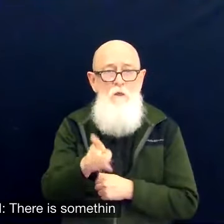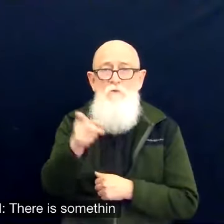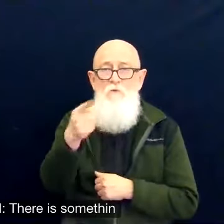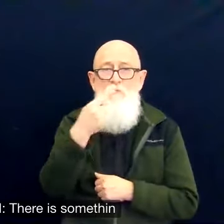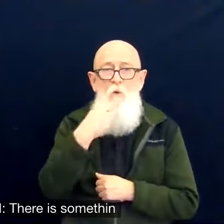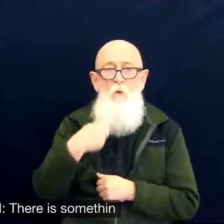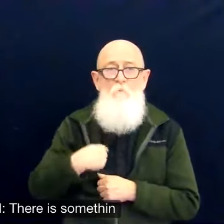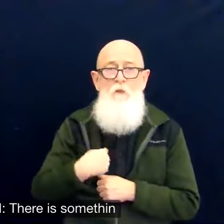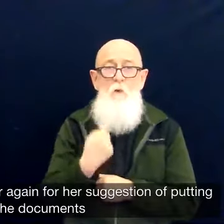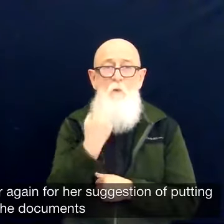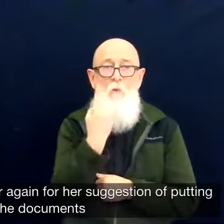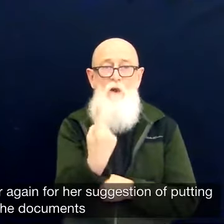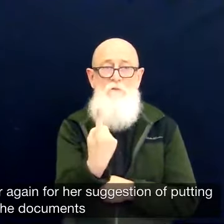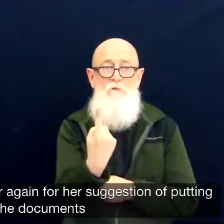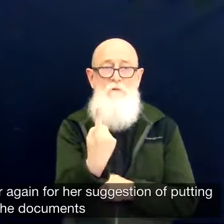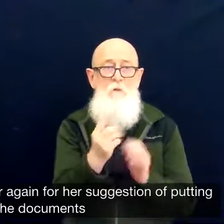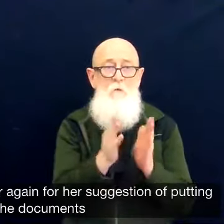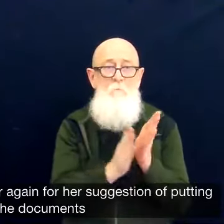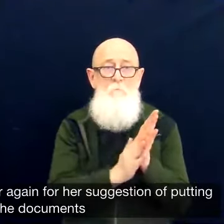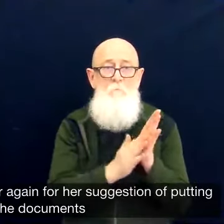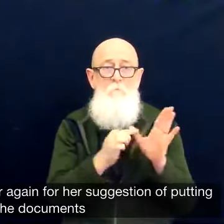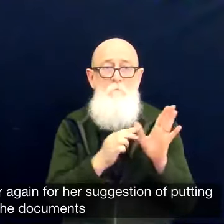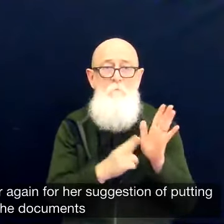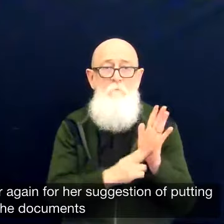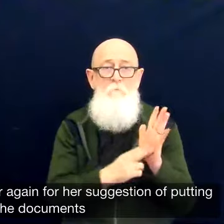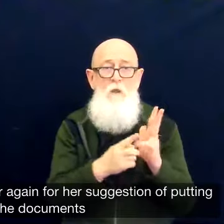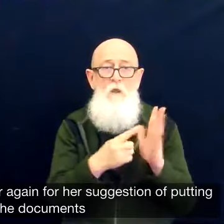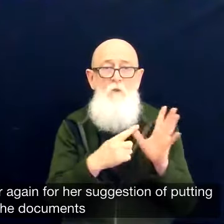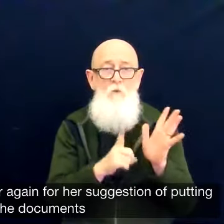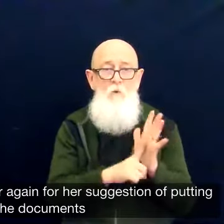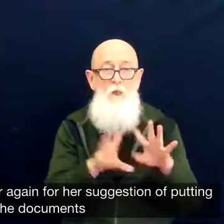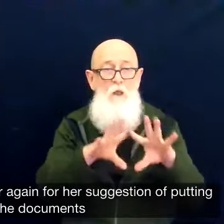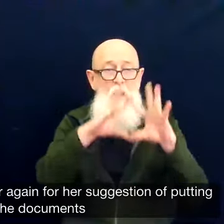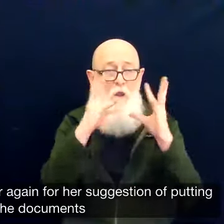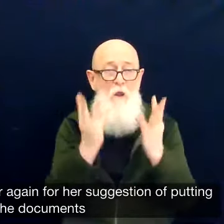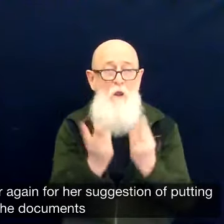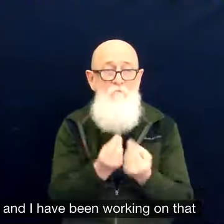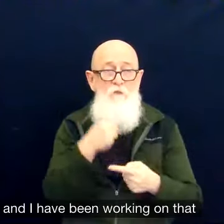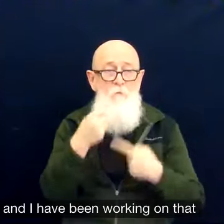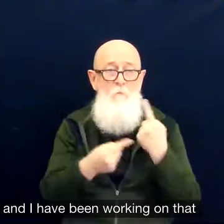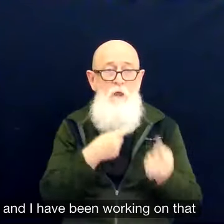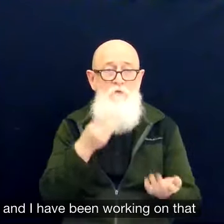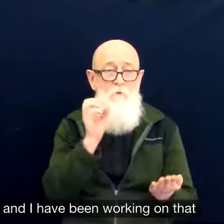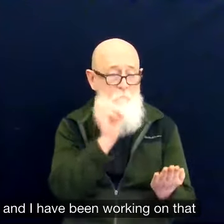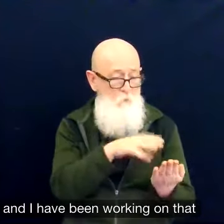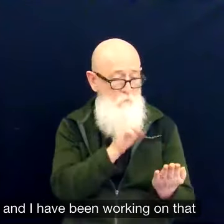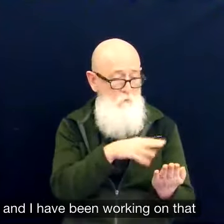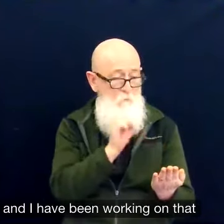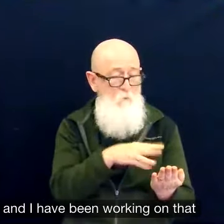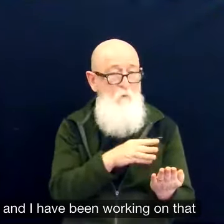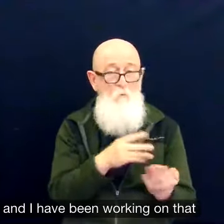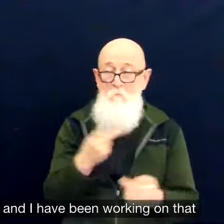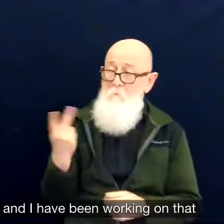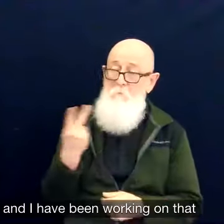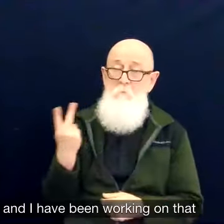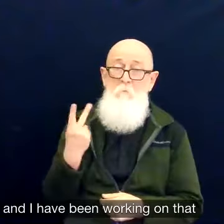into one manual. David and I have been working on that and it's nearly complete. So we will be